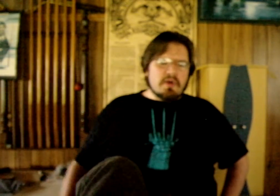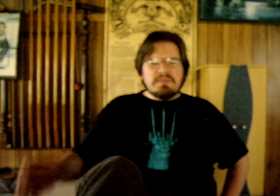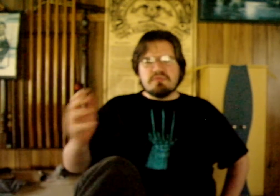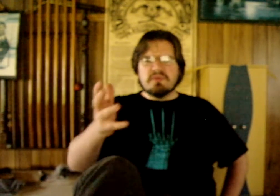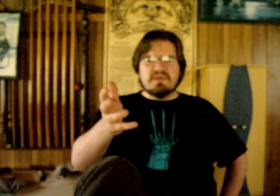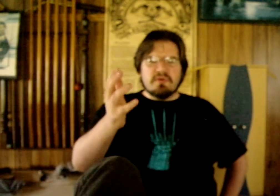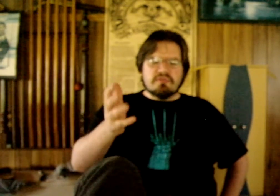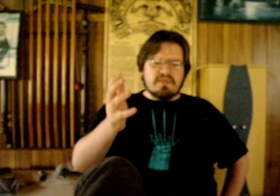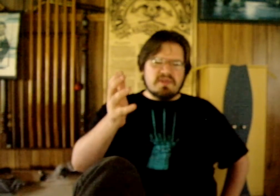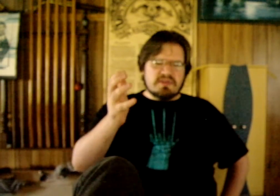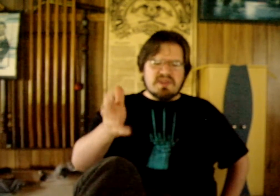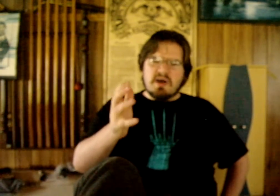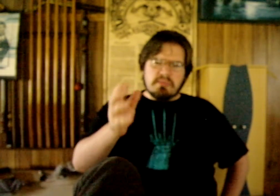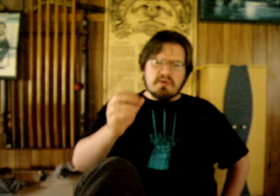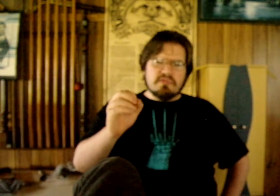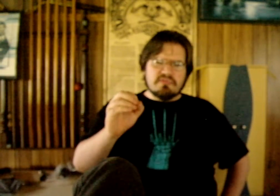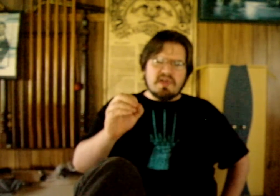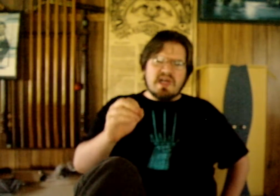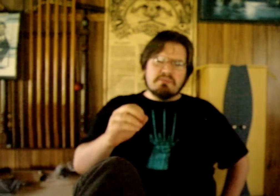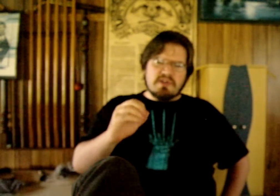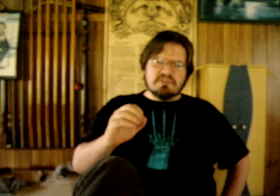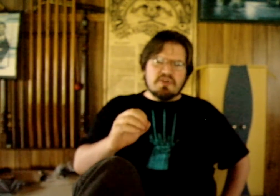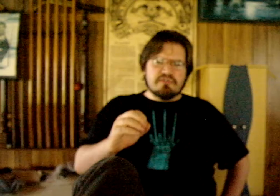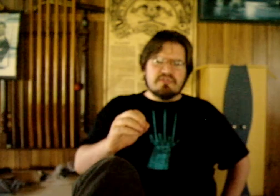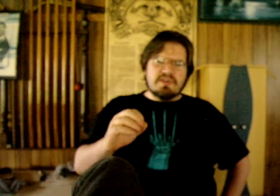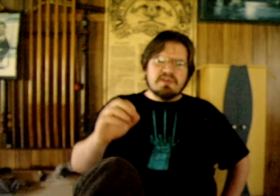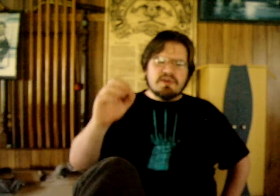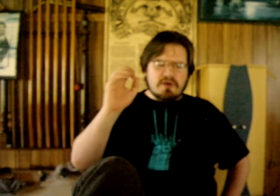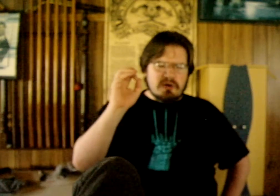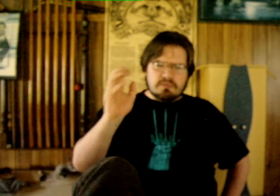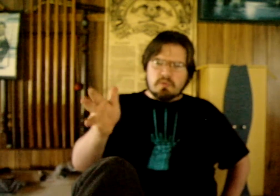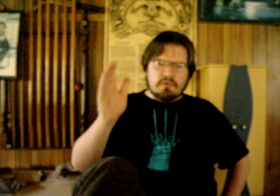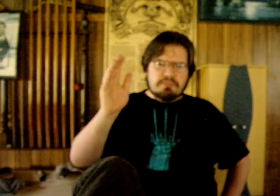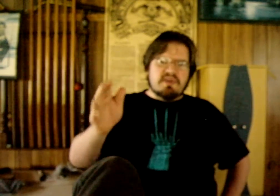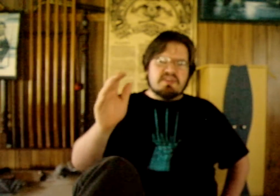it's really gotten to the nub of my philosophy on world peace.